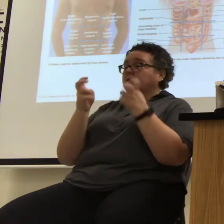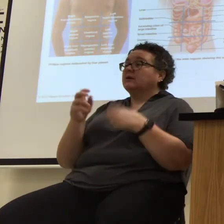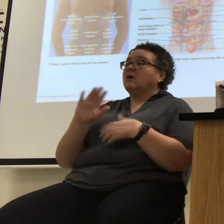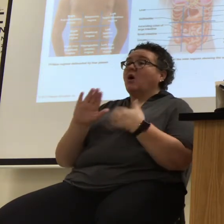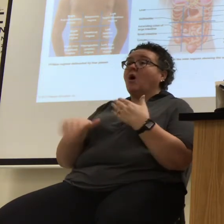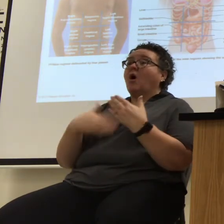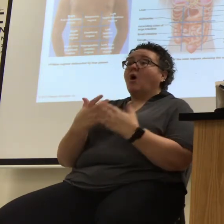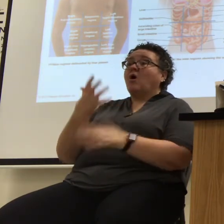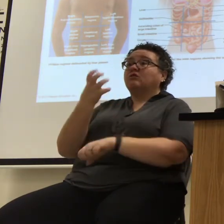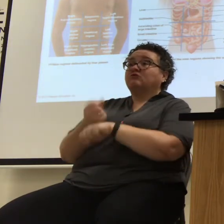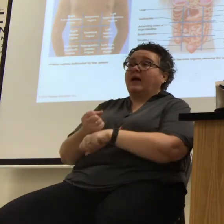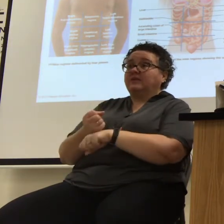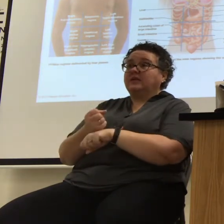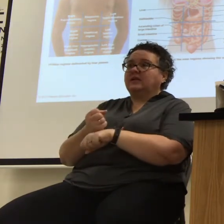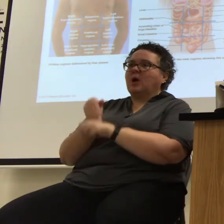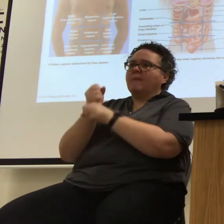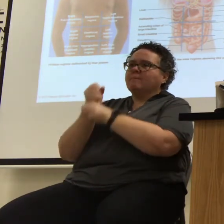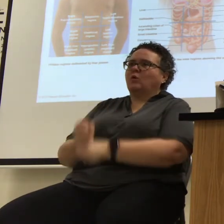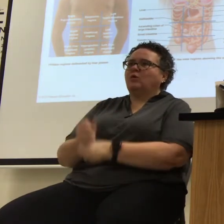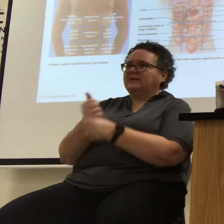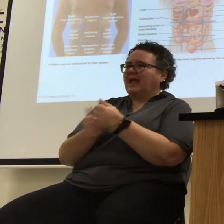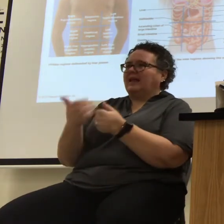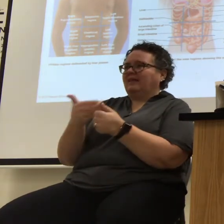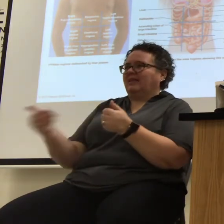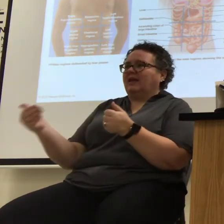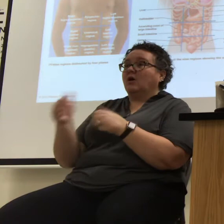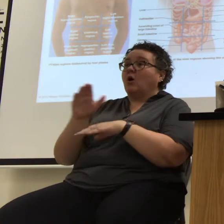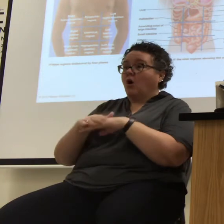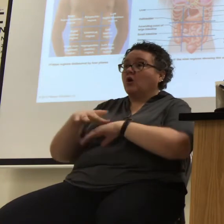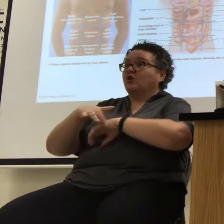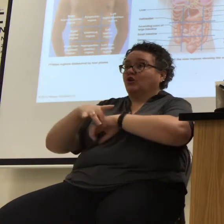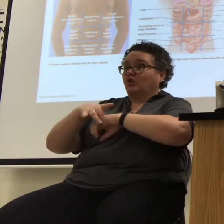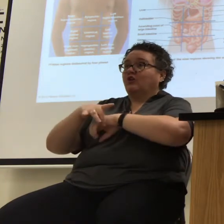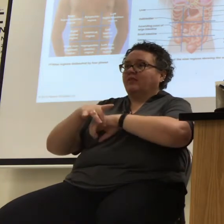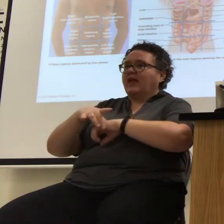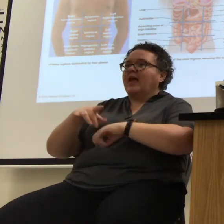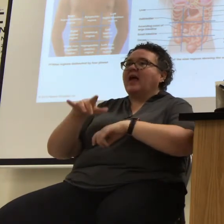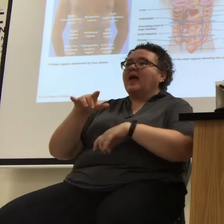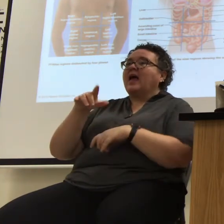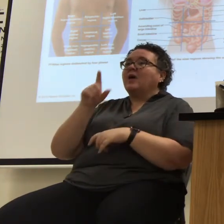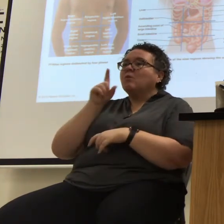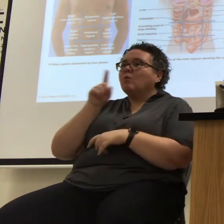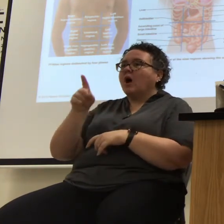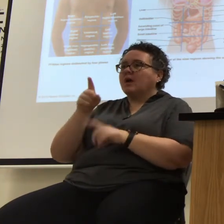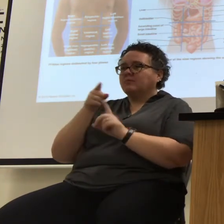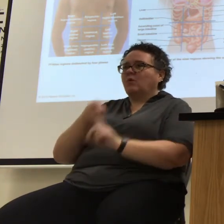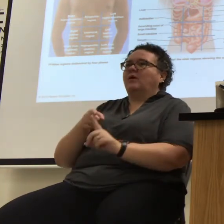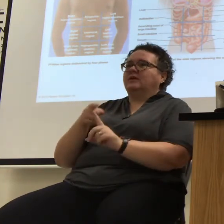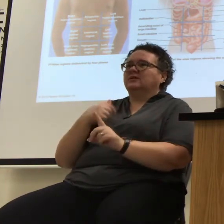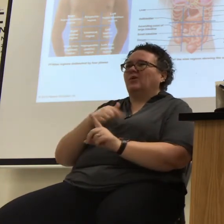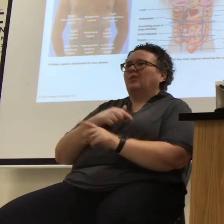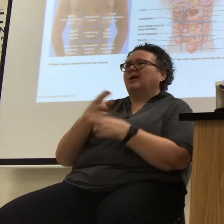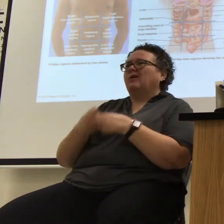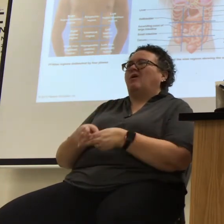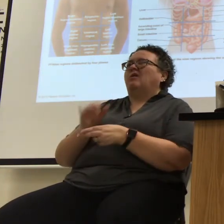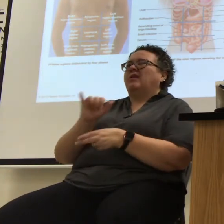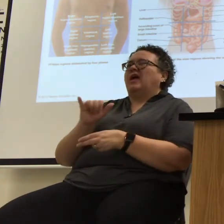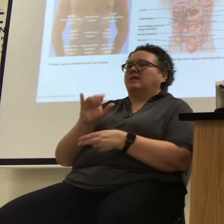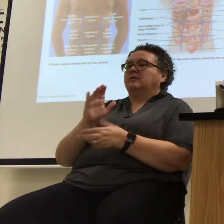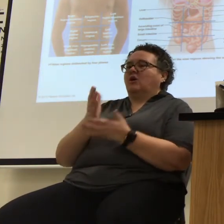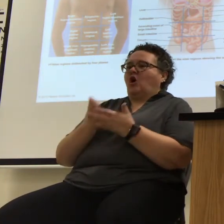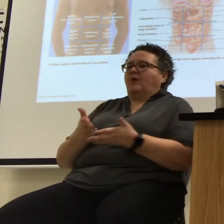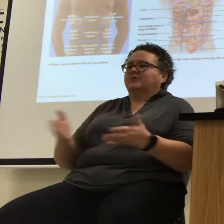all gravity pulls any object on Earth at one singular point. We call it the object center of